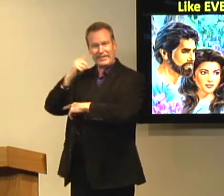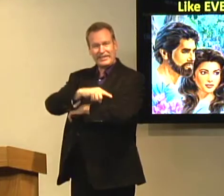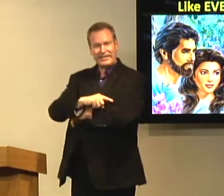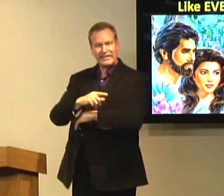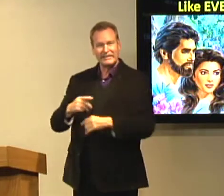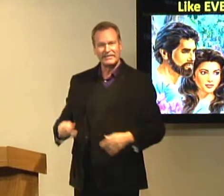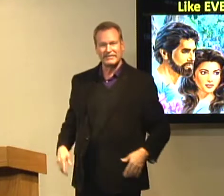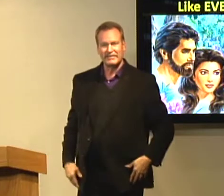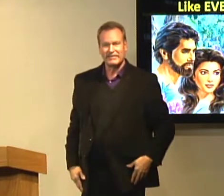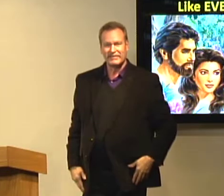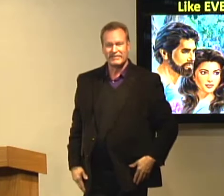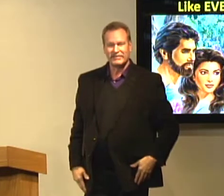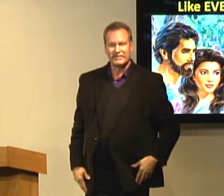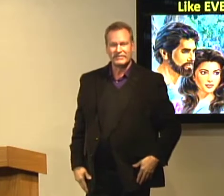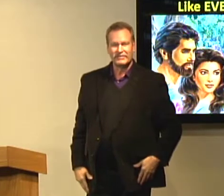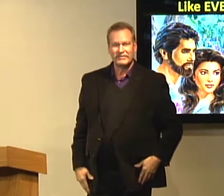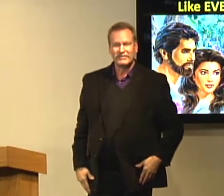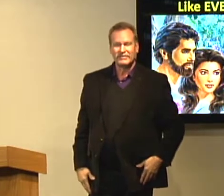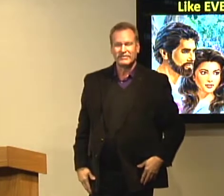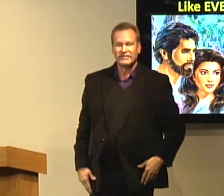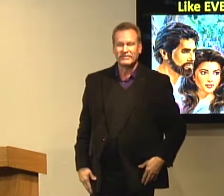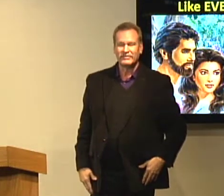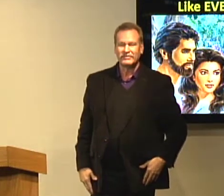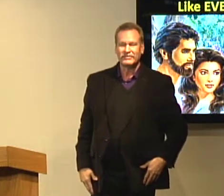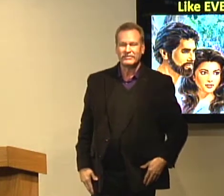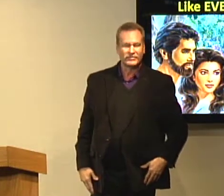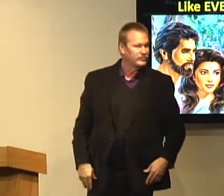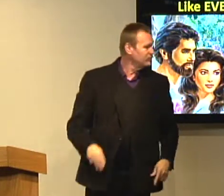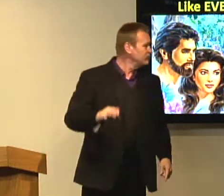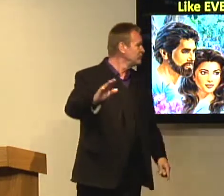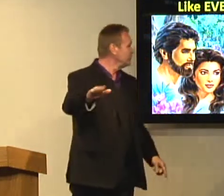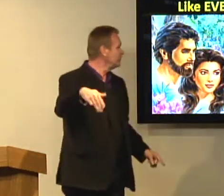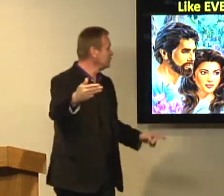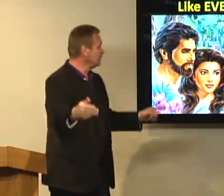And we're thankful for that.